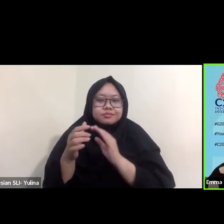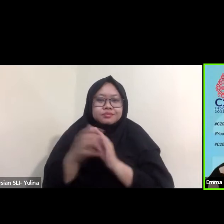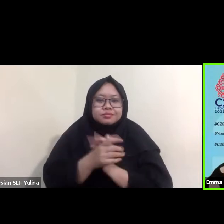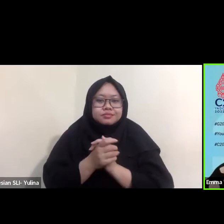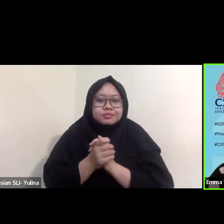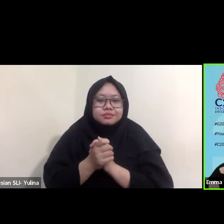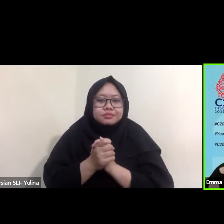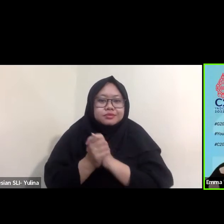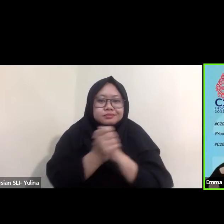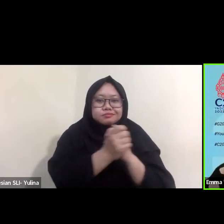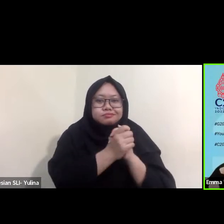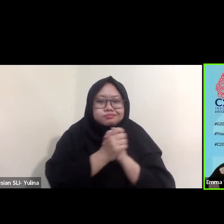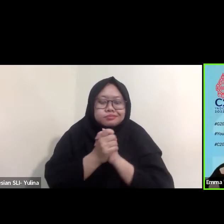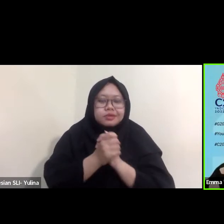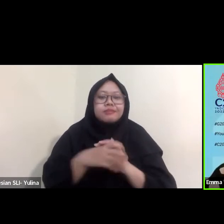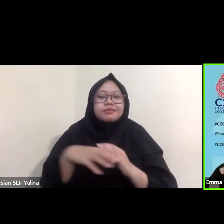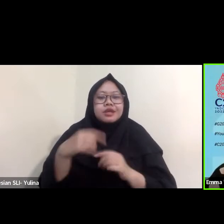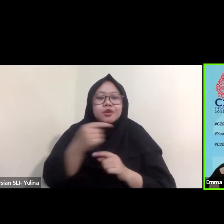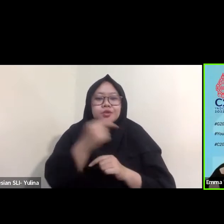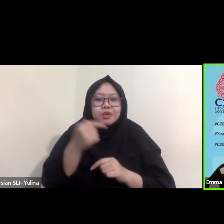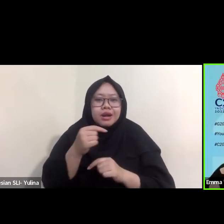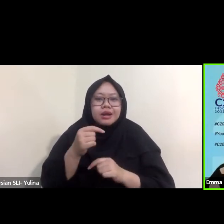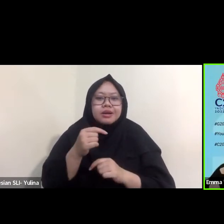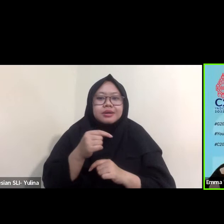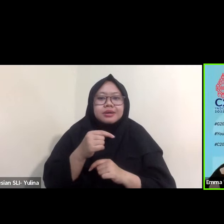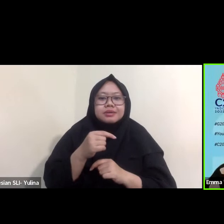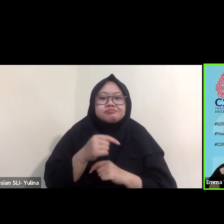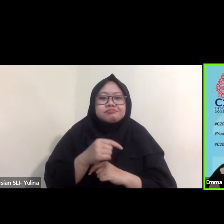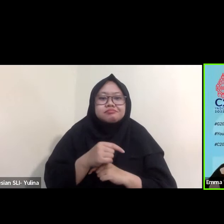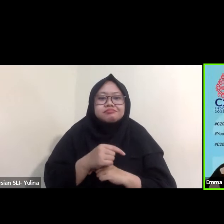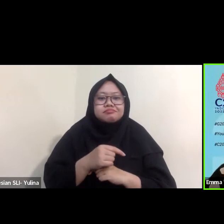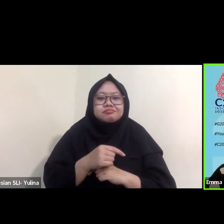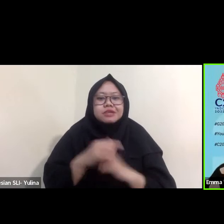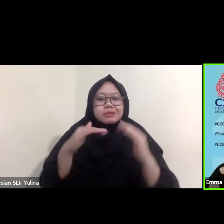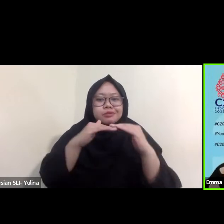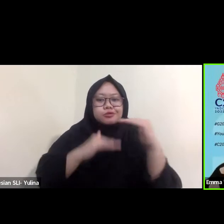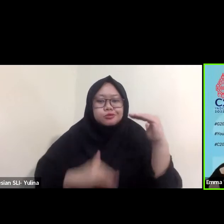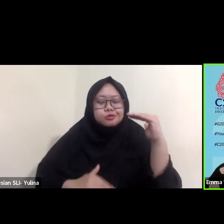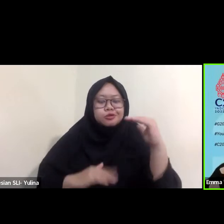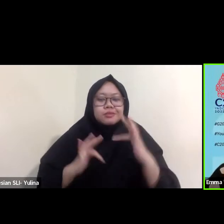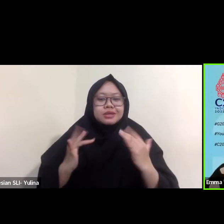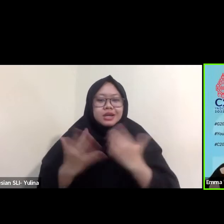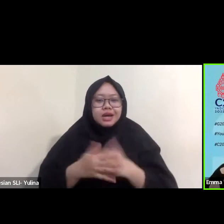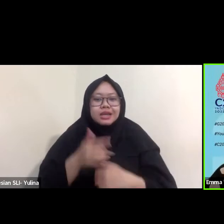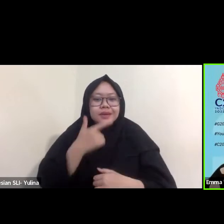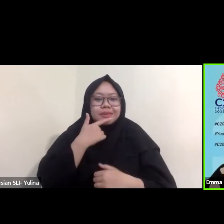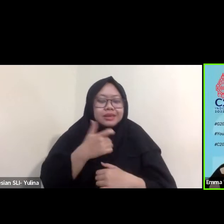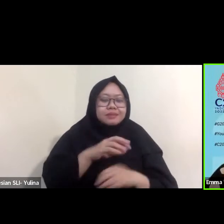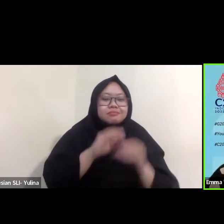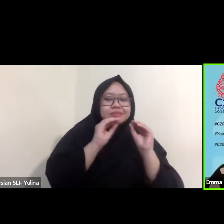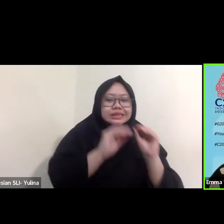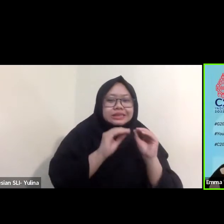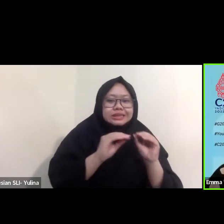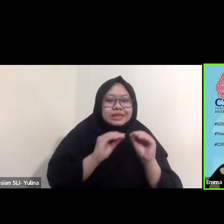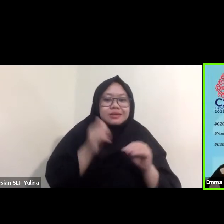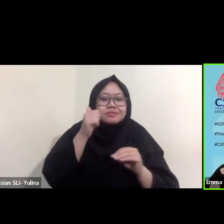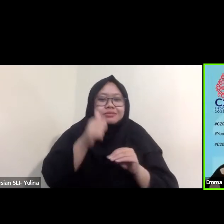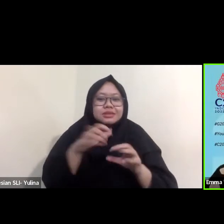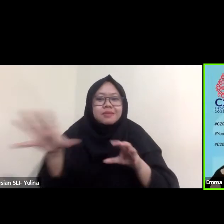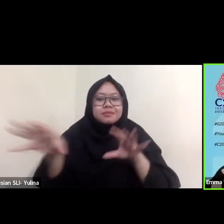So yeah, it's vitally important that education reaches every single child around the